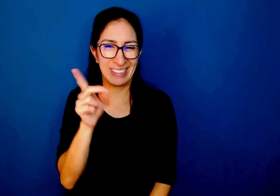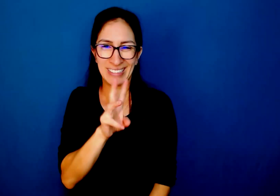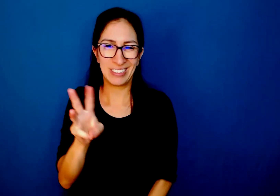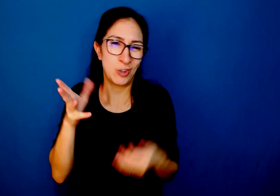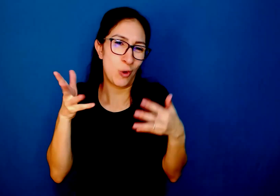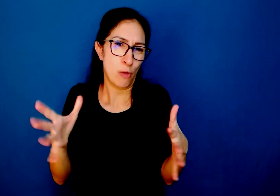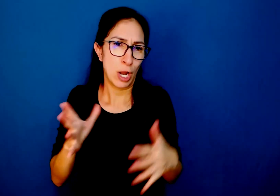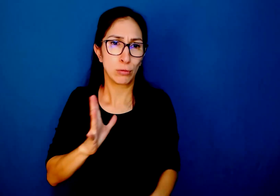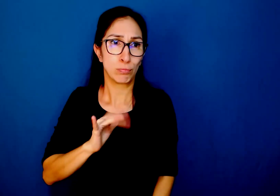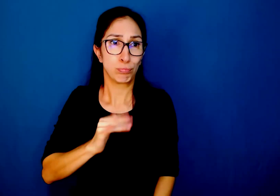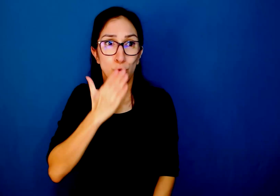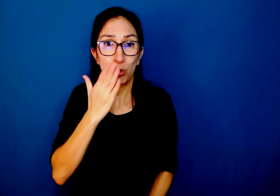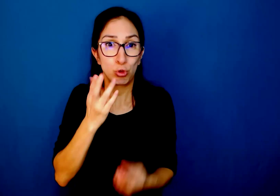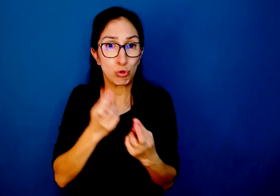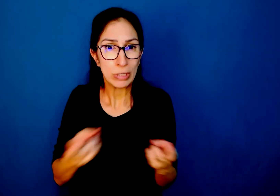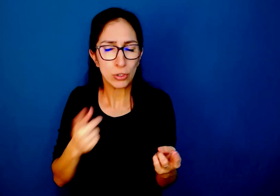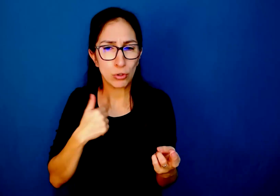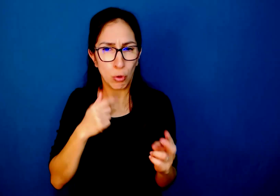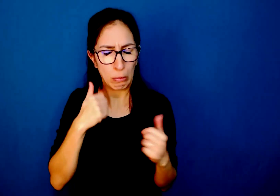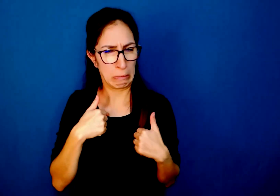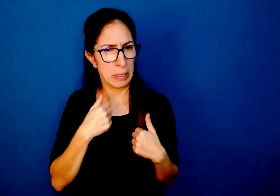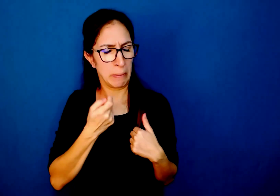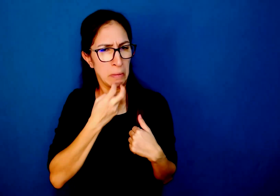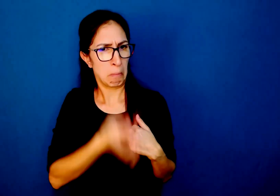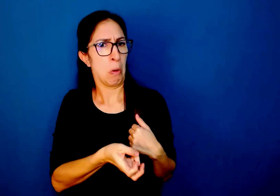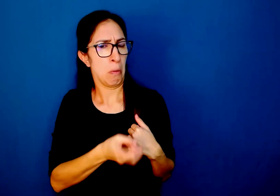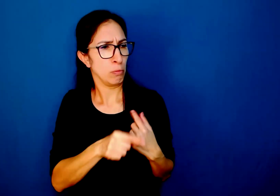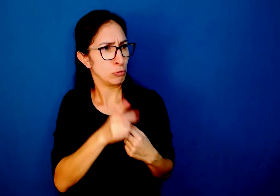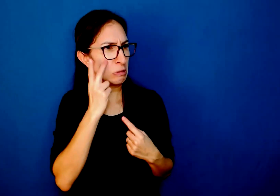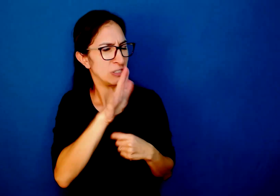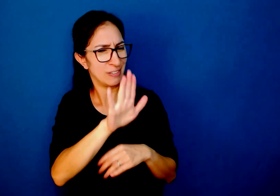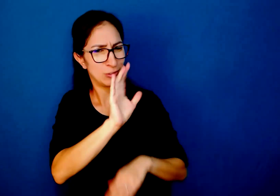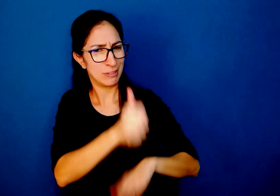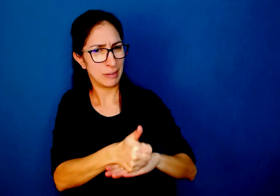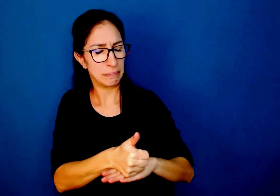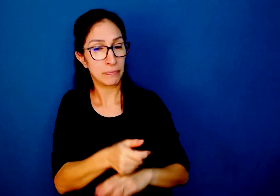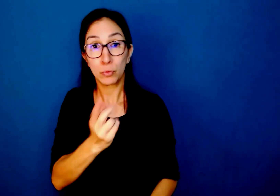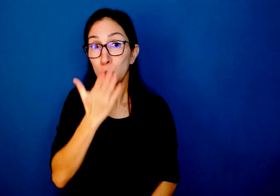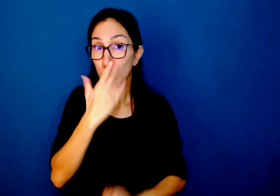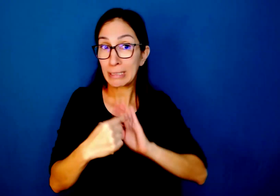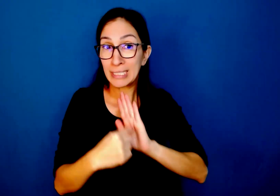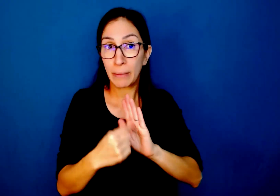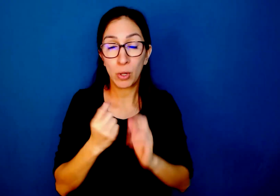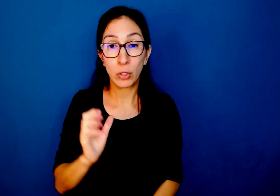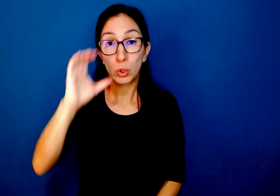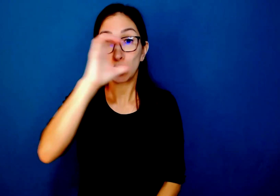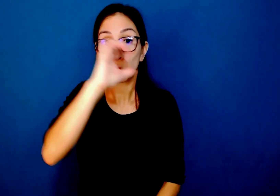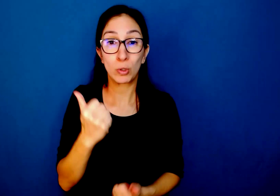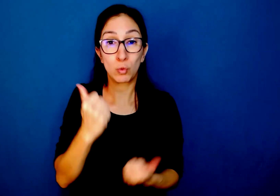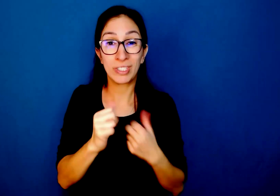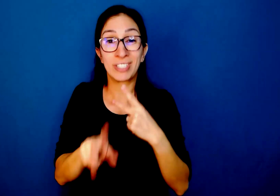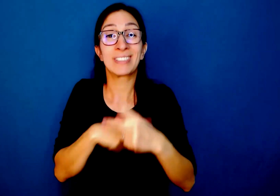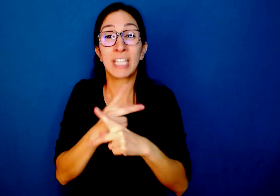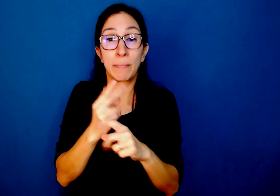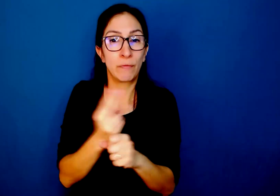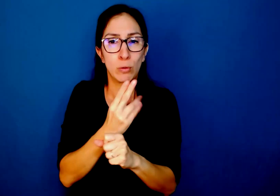it surprised me that this is how they set it up. This is a great example of assuming which type of users need a certain feature